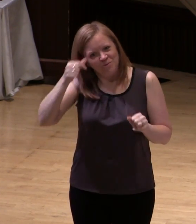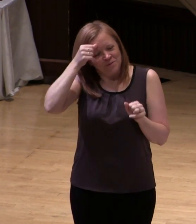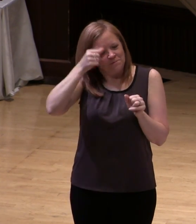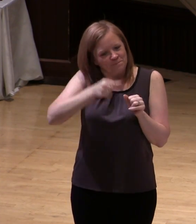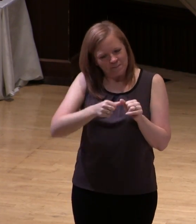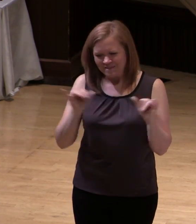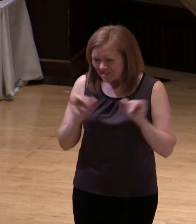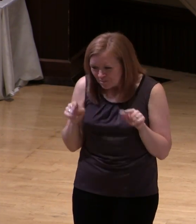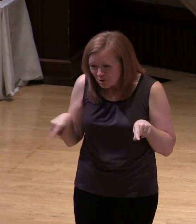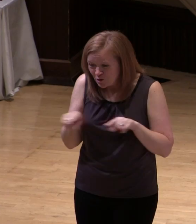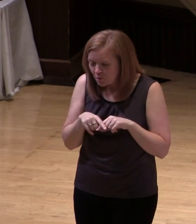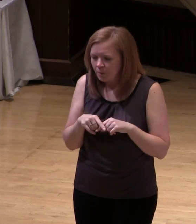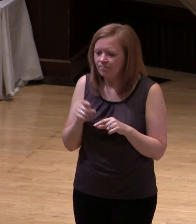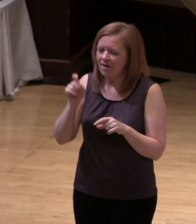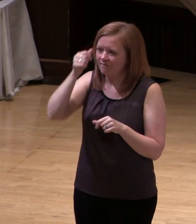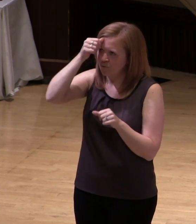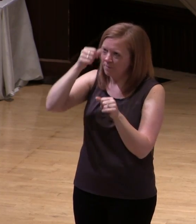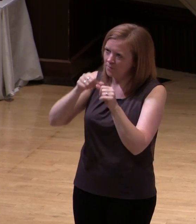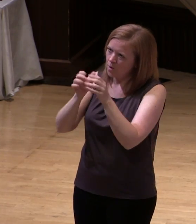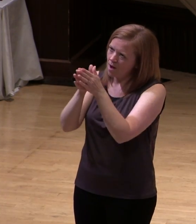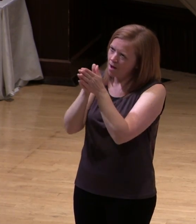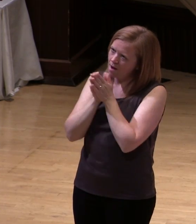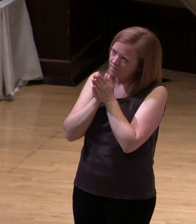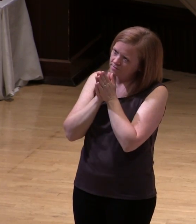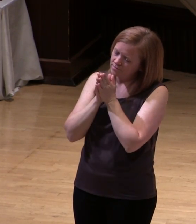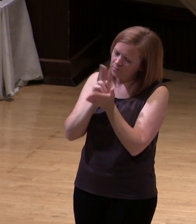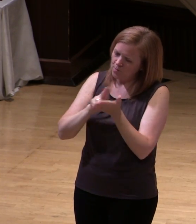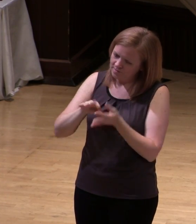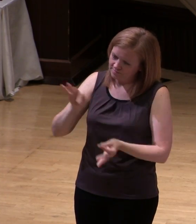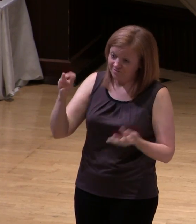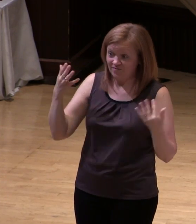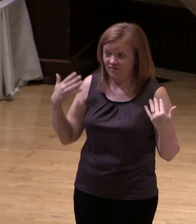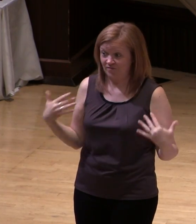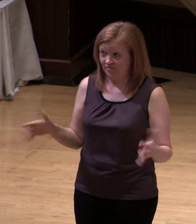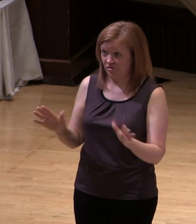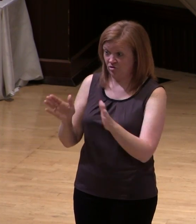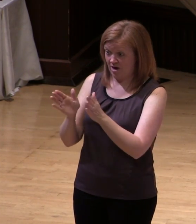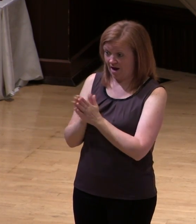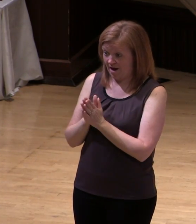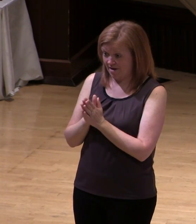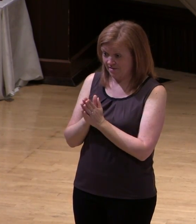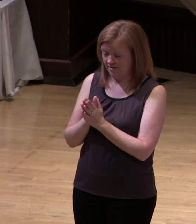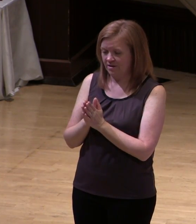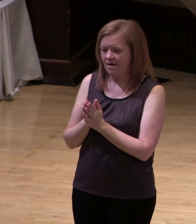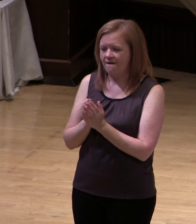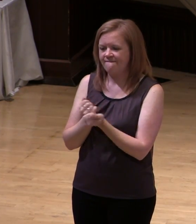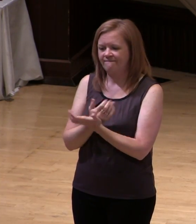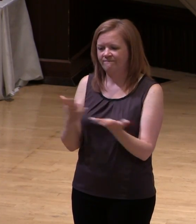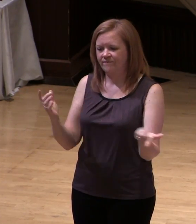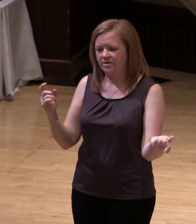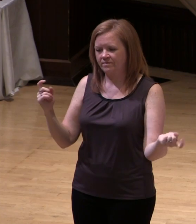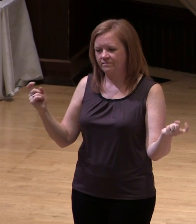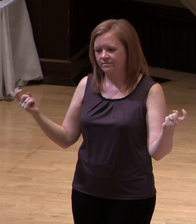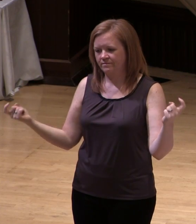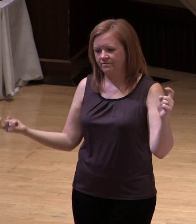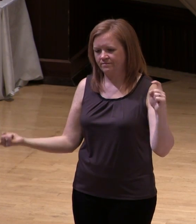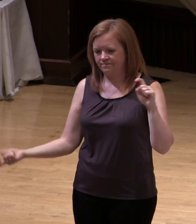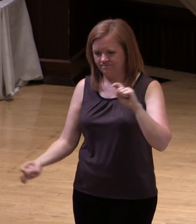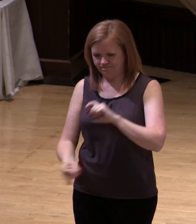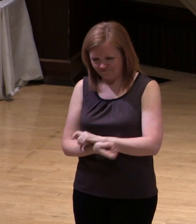remember to ask the Holy Spirit for the help. And once I do, everything changes. Everything